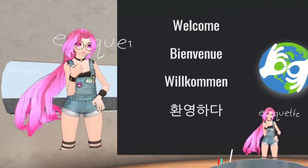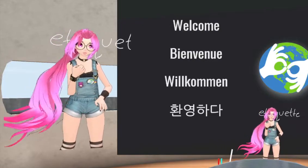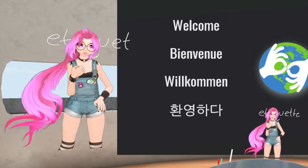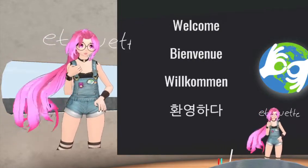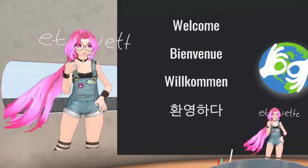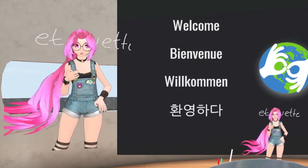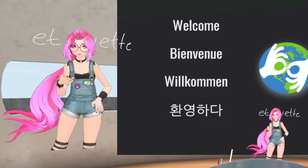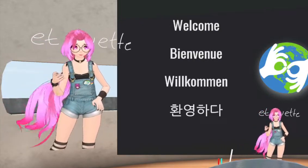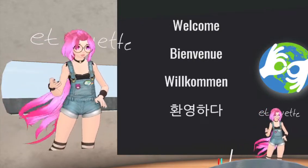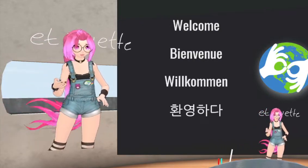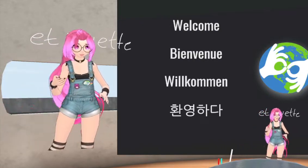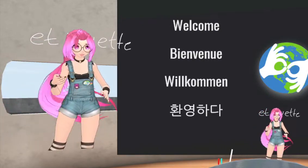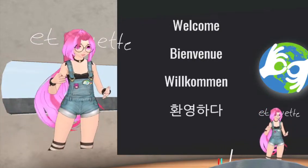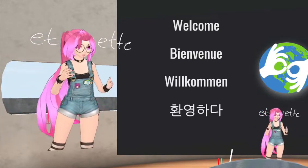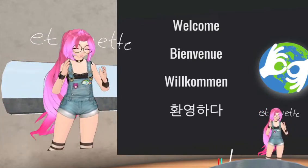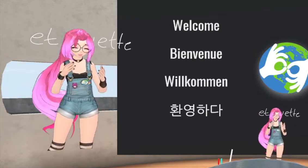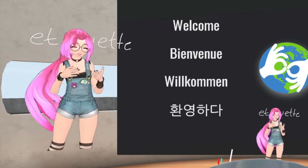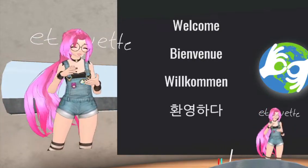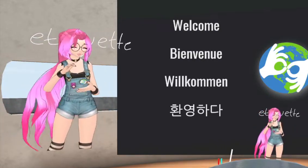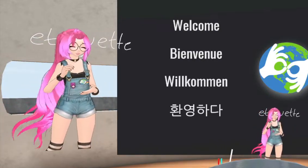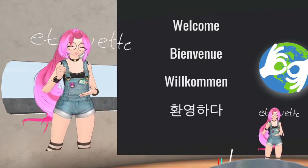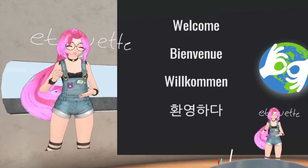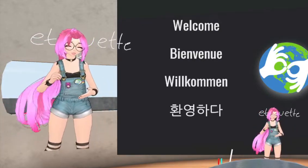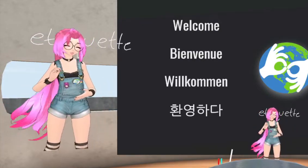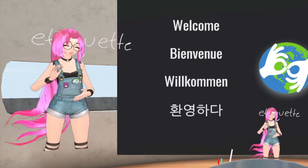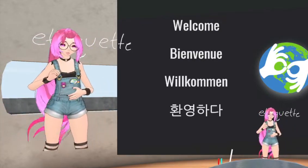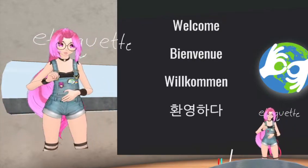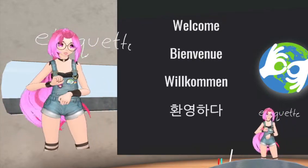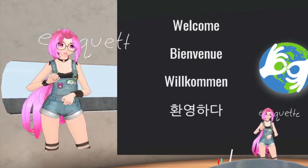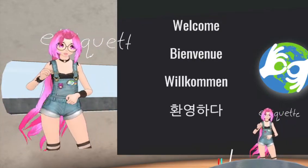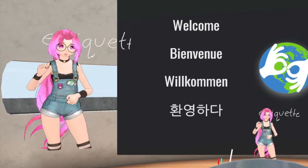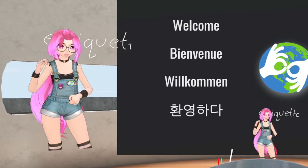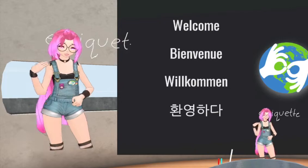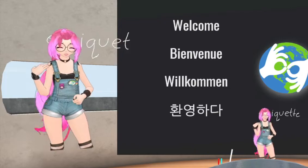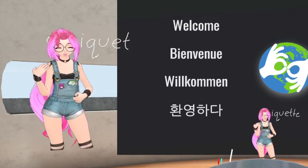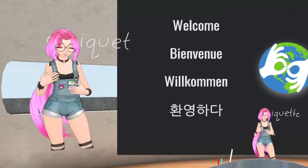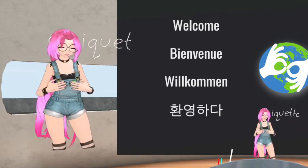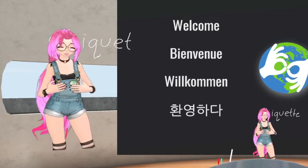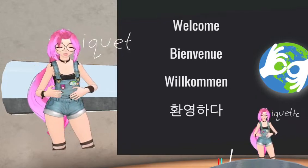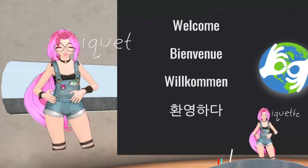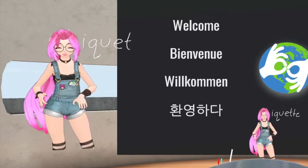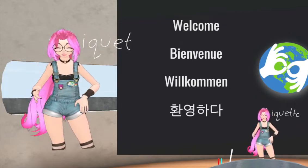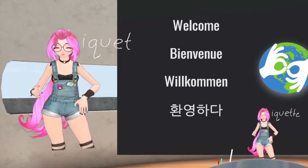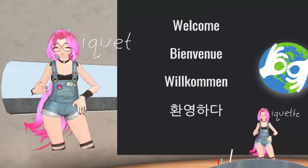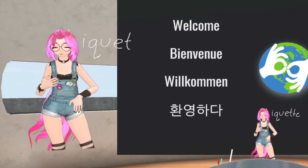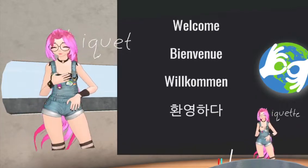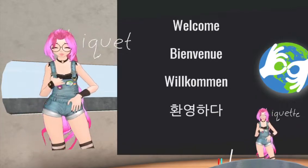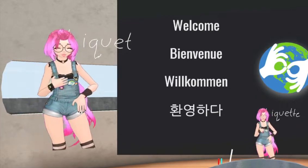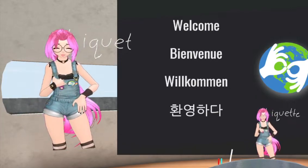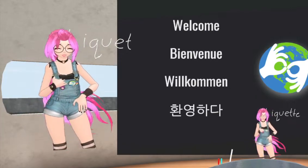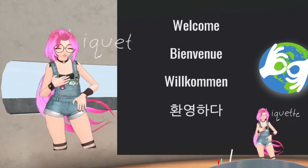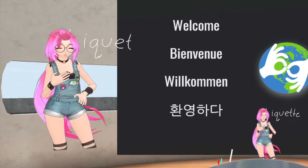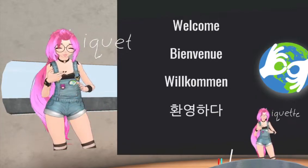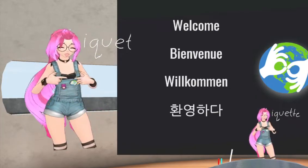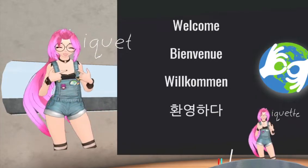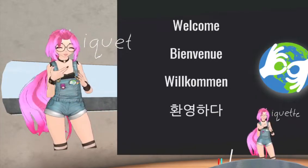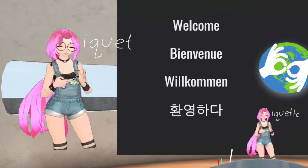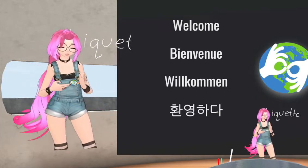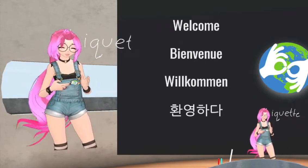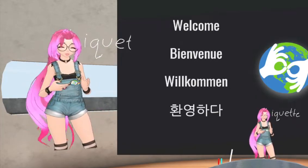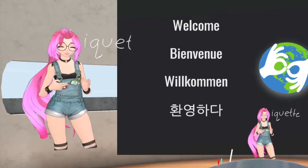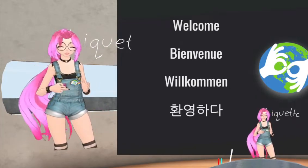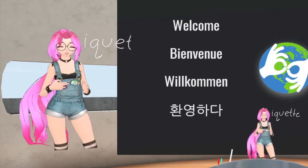talk about? Yeah, what's up? I have a question. When you're Yeah. signing to a deaf person, does